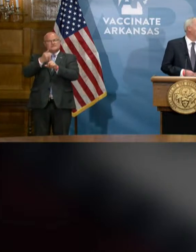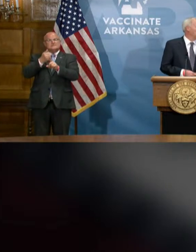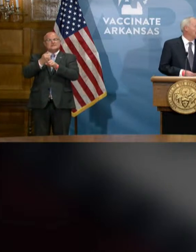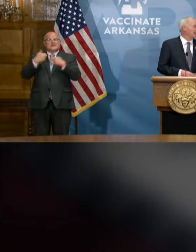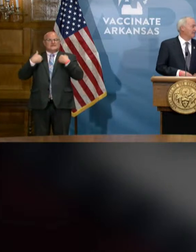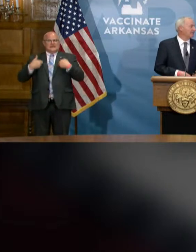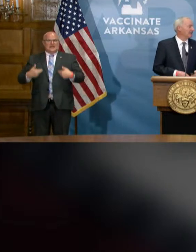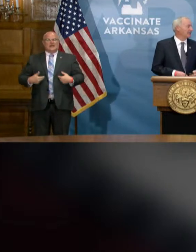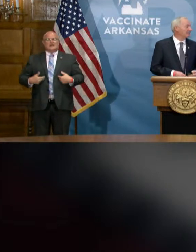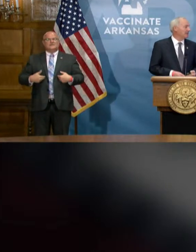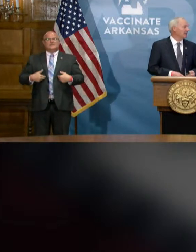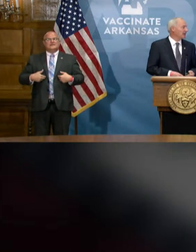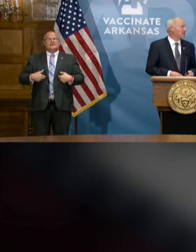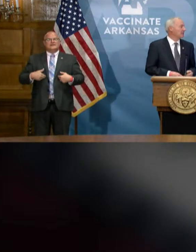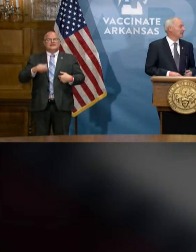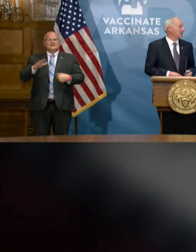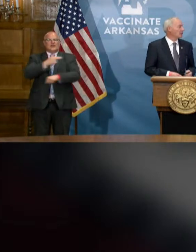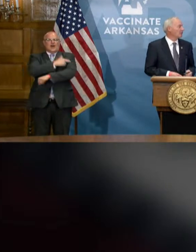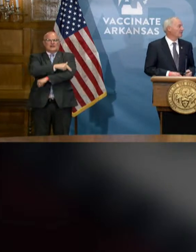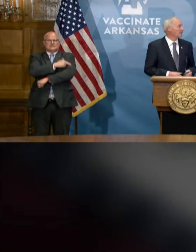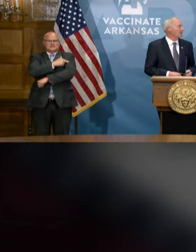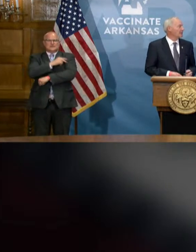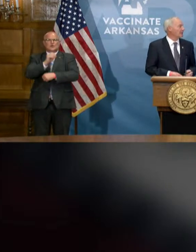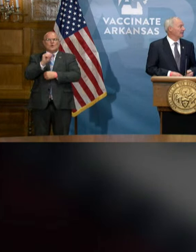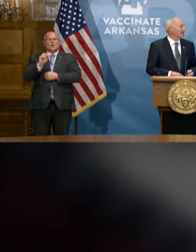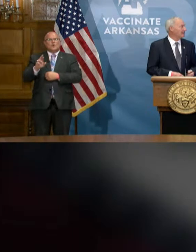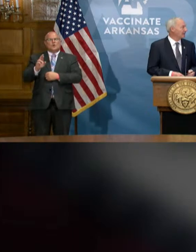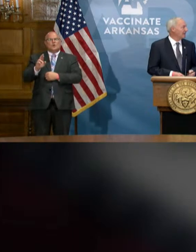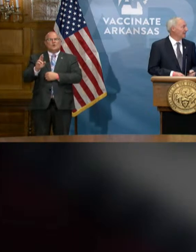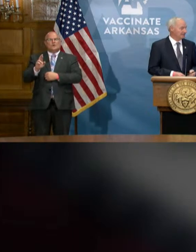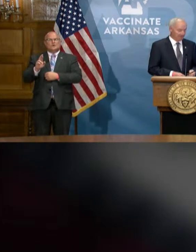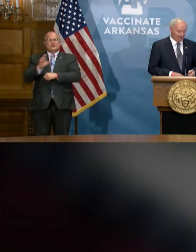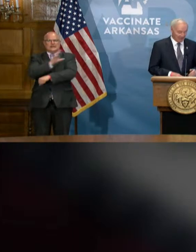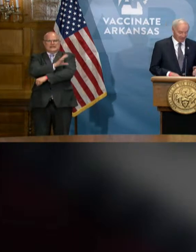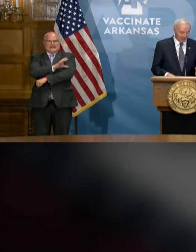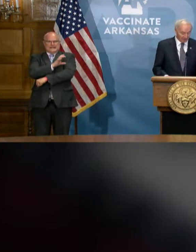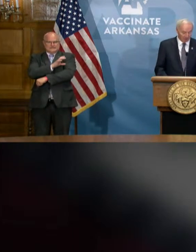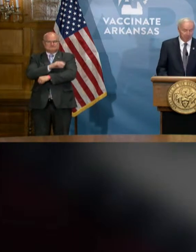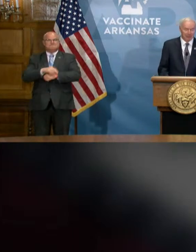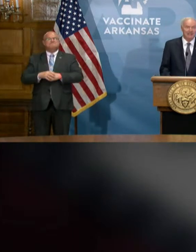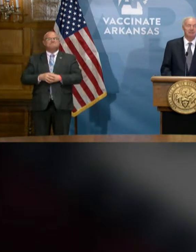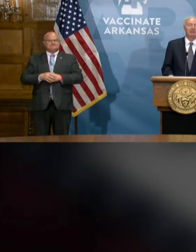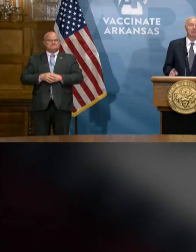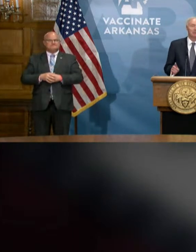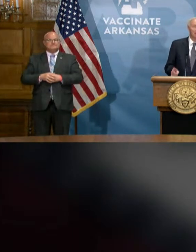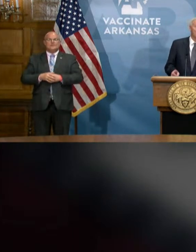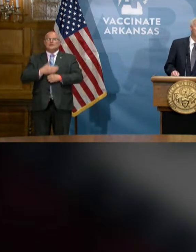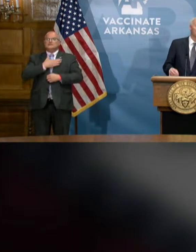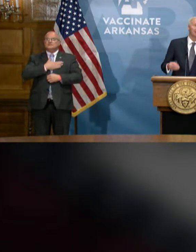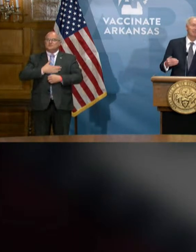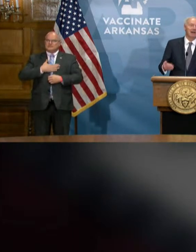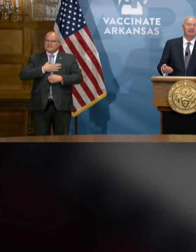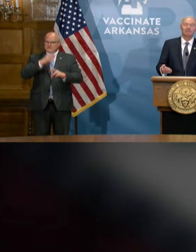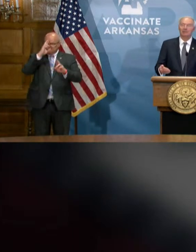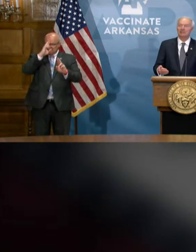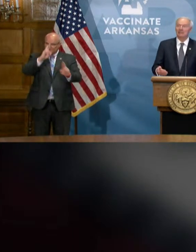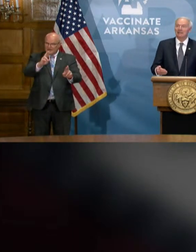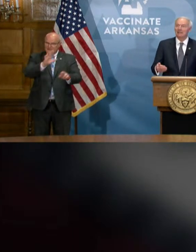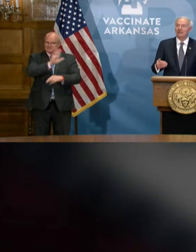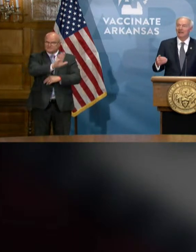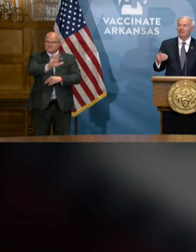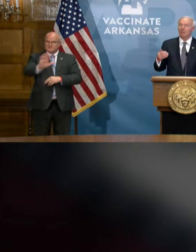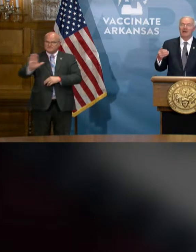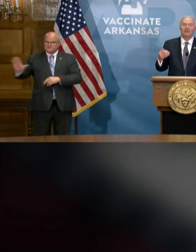health of their hospital or clinic. And so please be respectful and